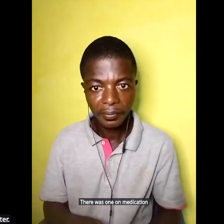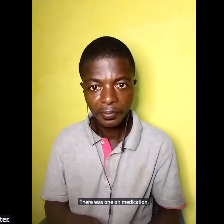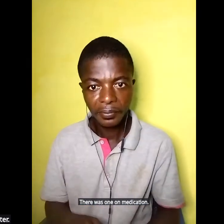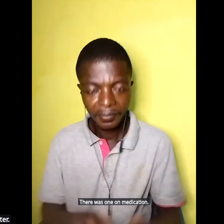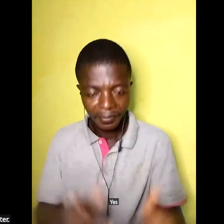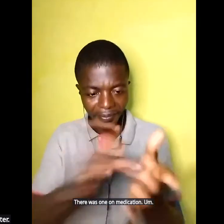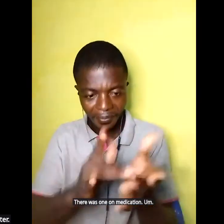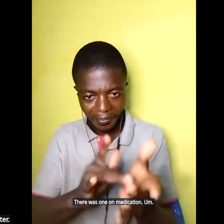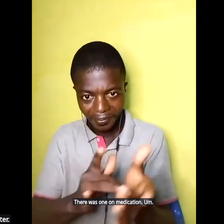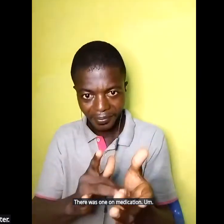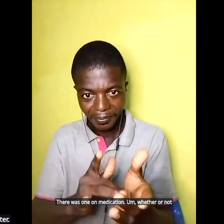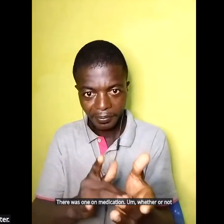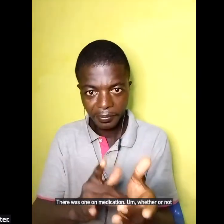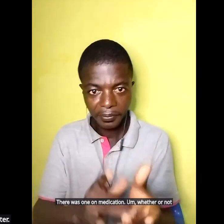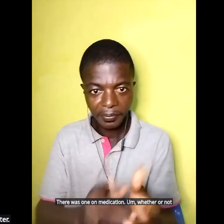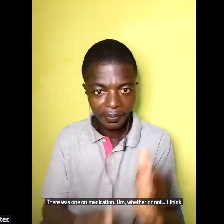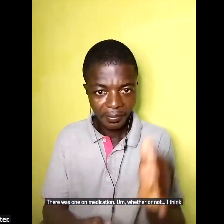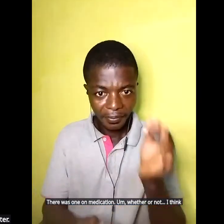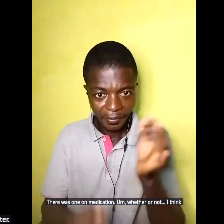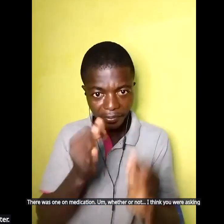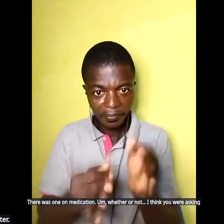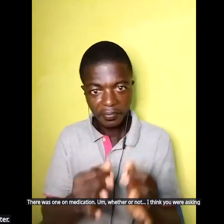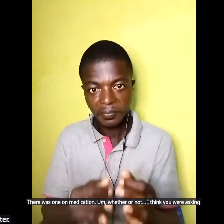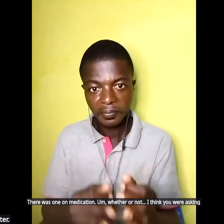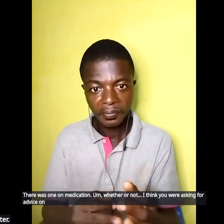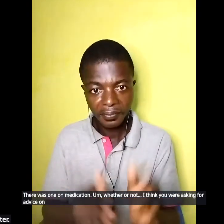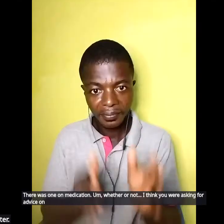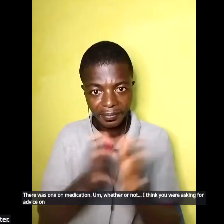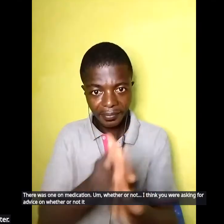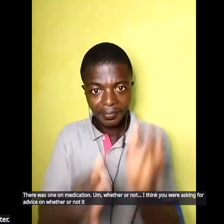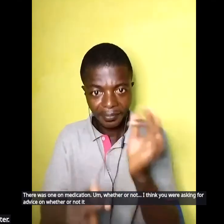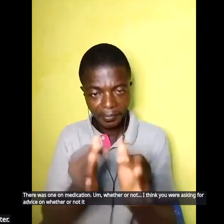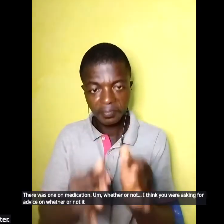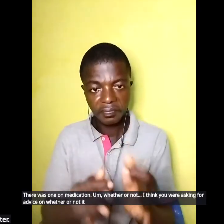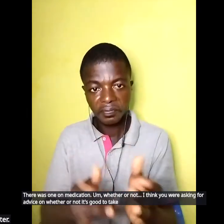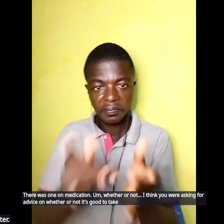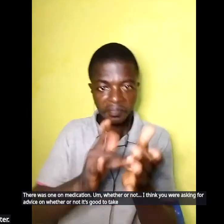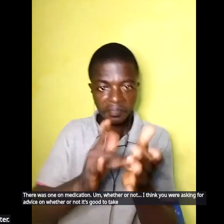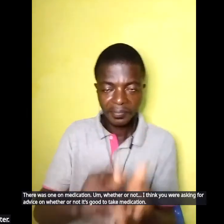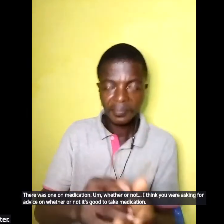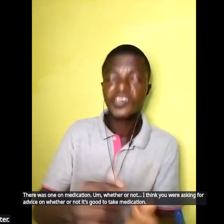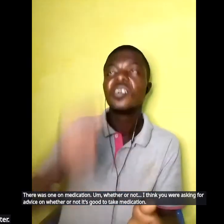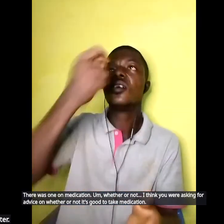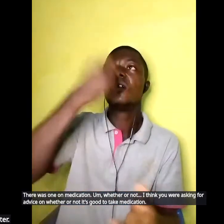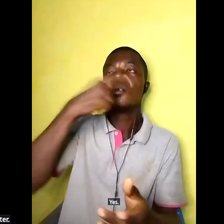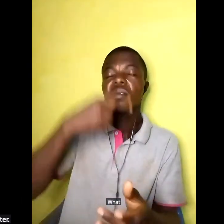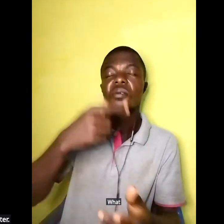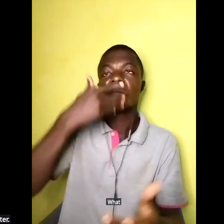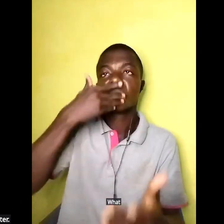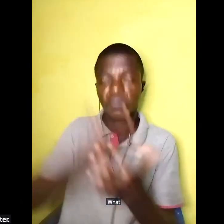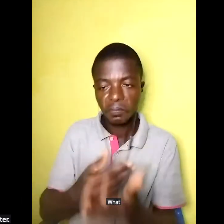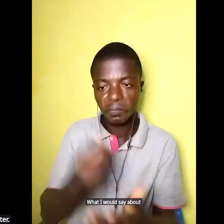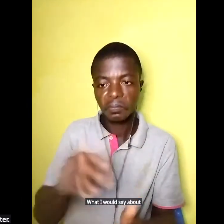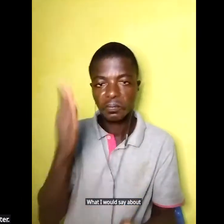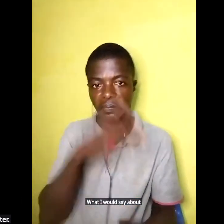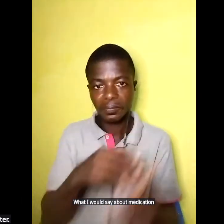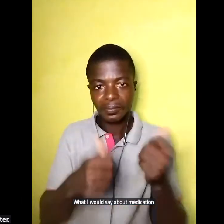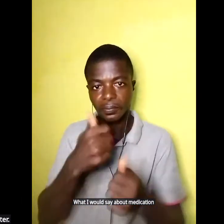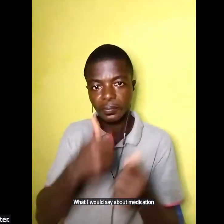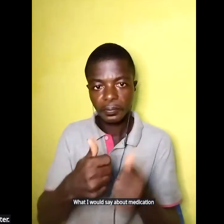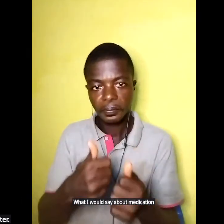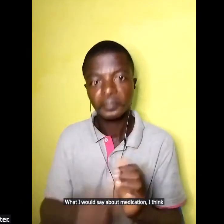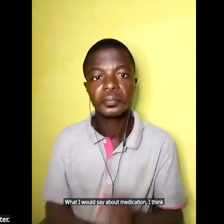Yes. Whether or not, I think you were asking for advice on whether or not it's good to take medication. What I would say about medication, I think it